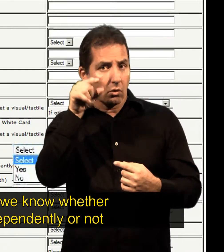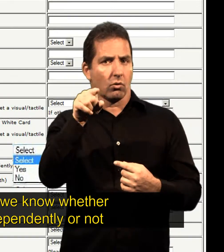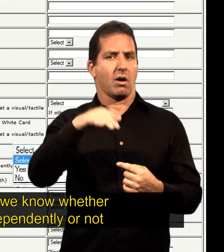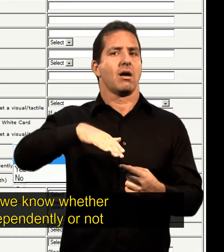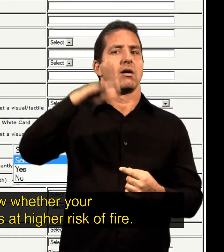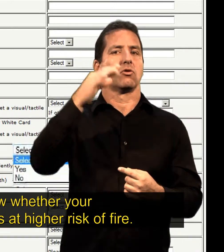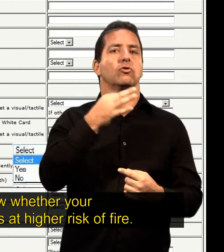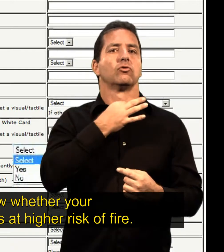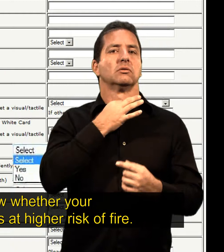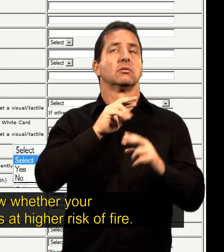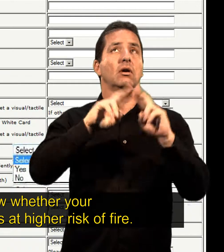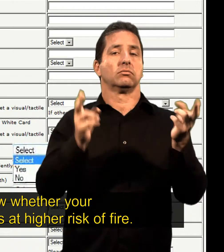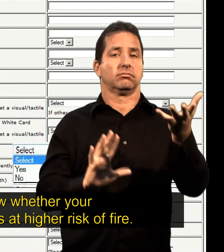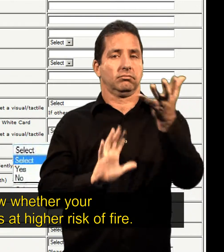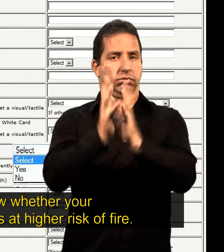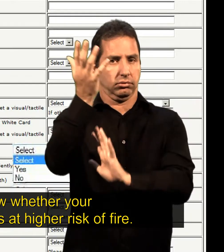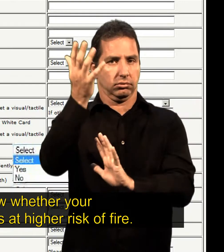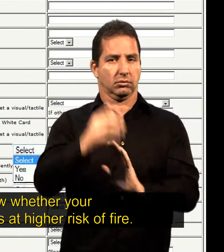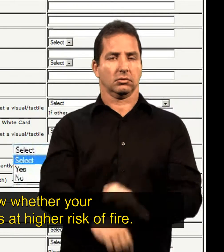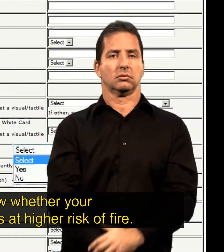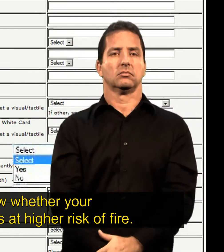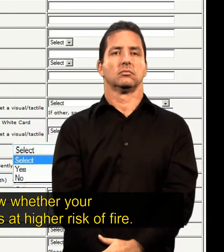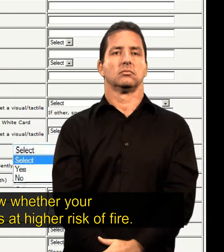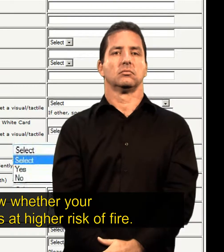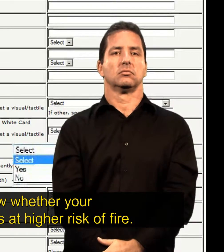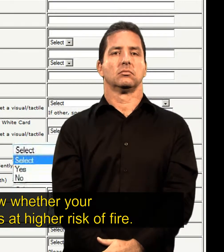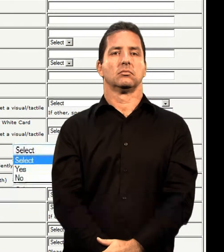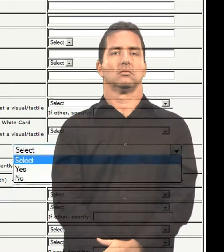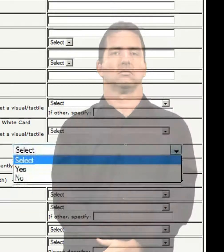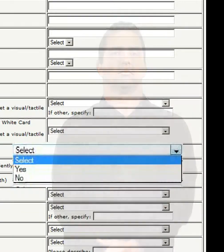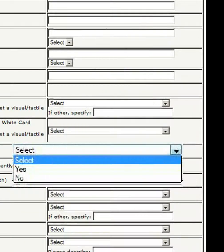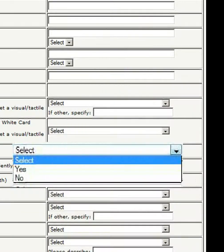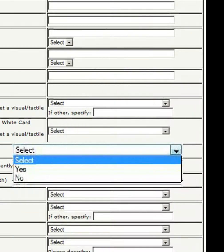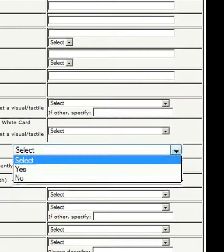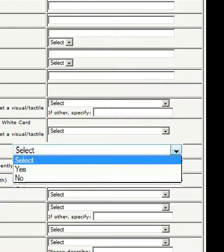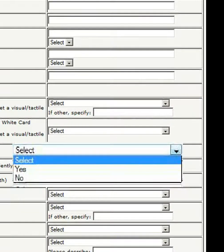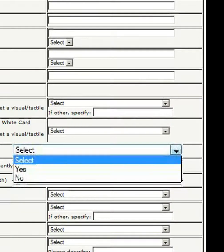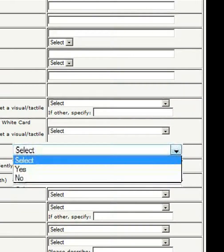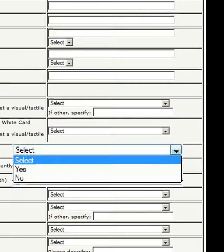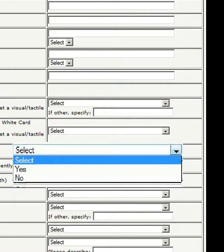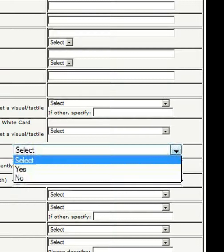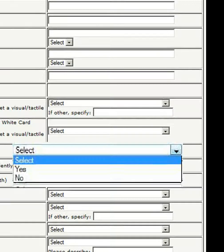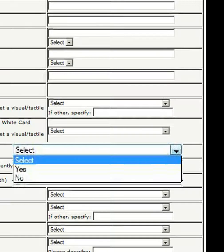not, so we know whether your accommodation is at higher risk of fire.